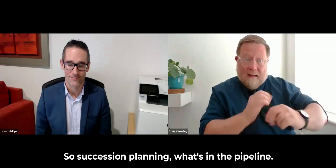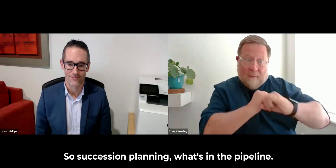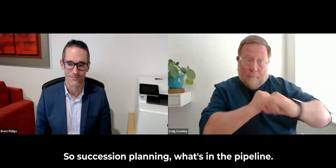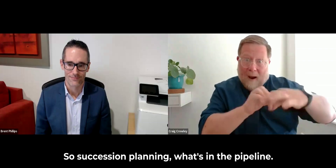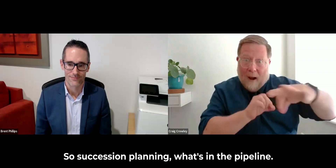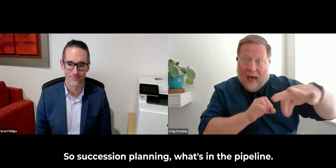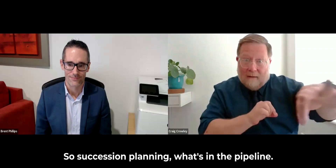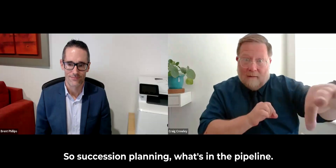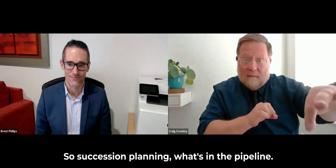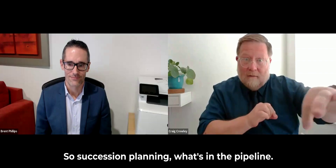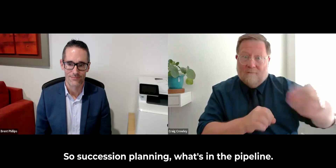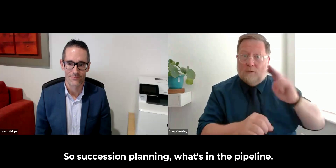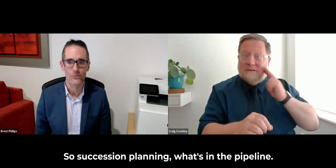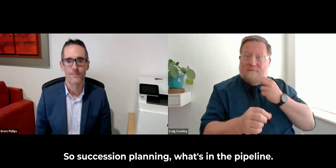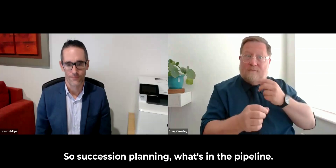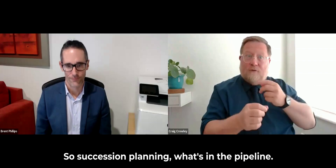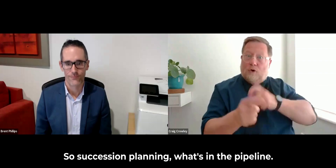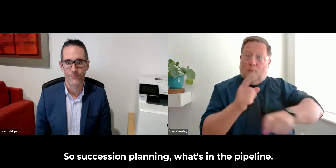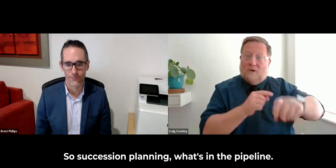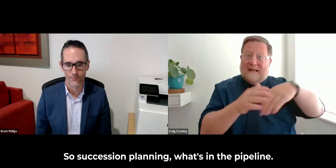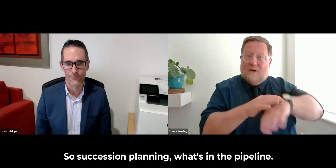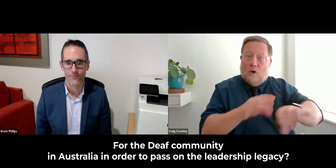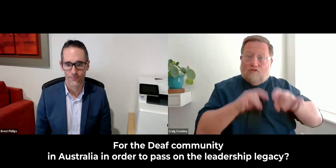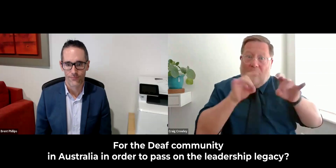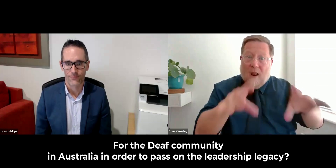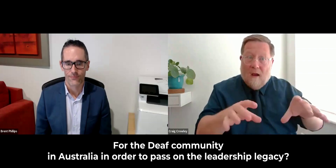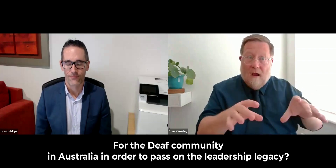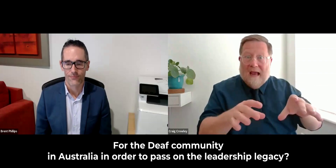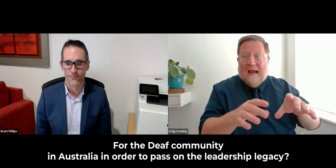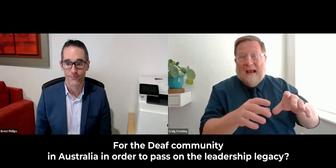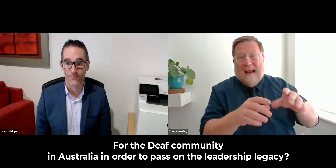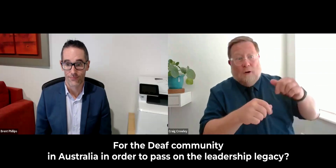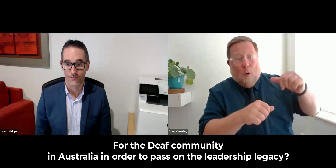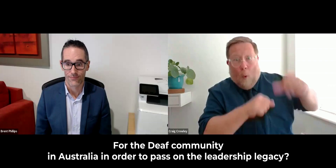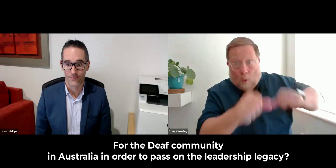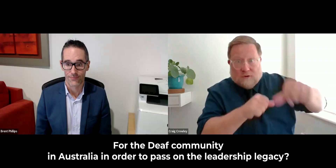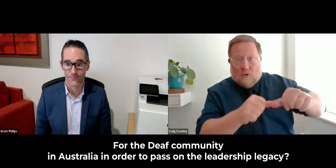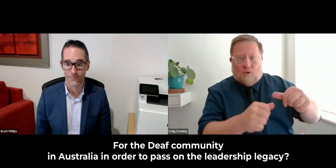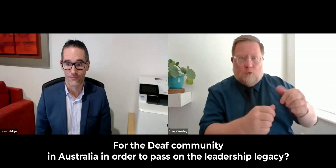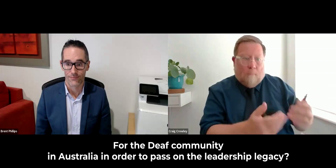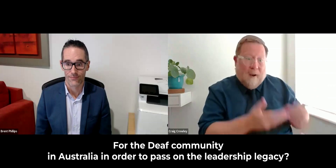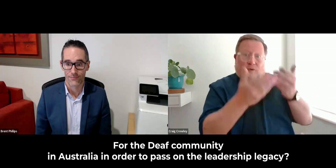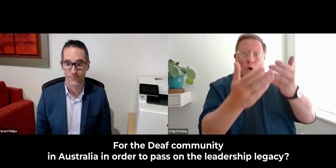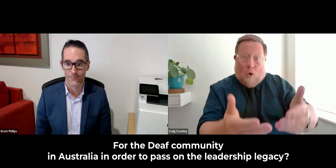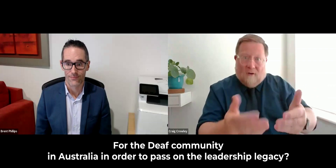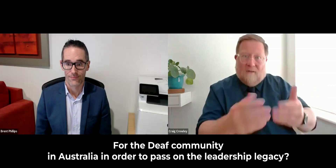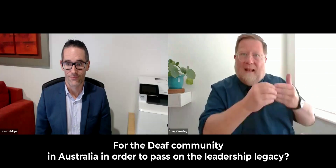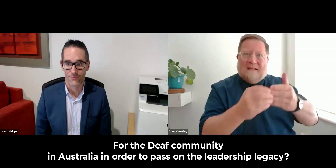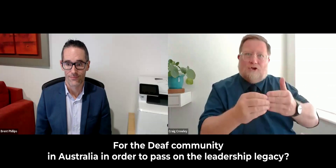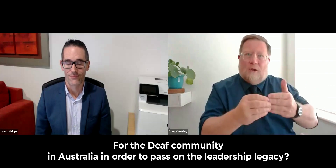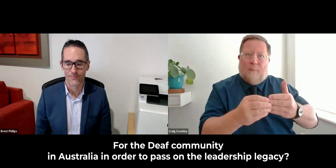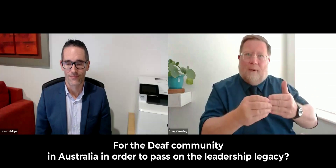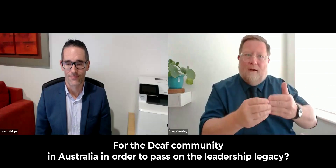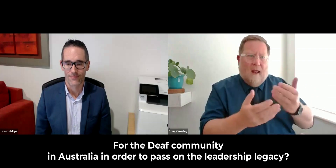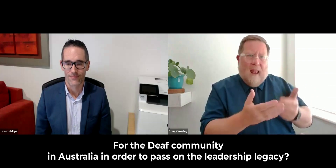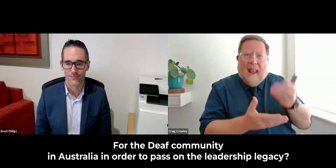So succession planning, what's in the pipeline for the deaf community in Australia in order to pass